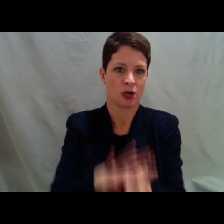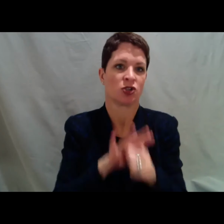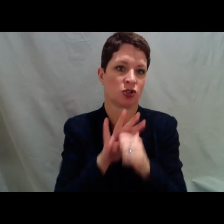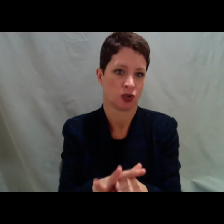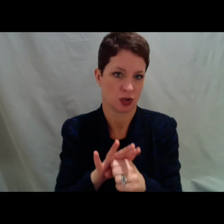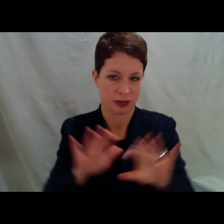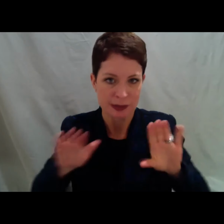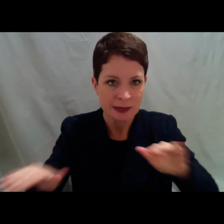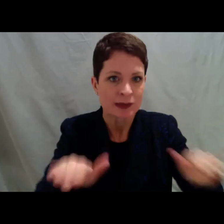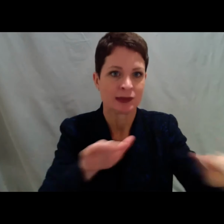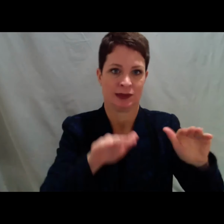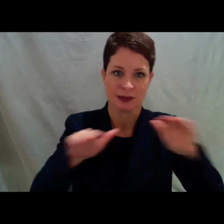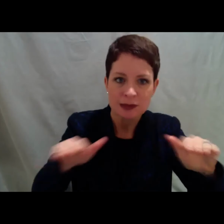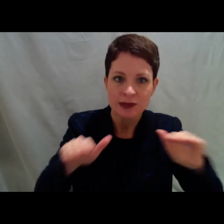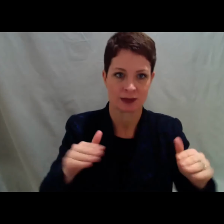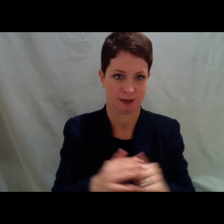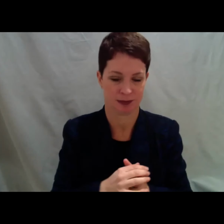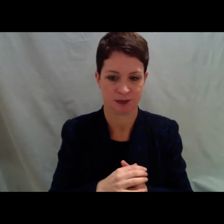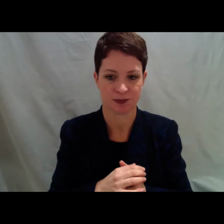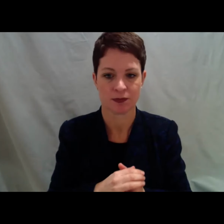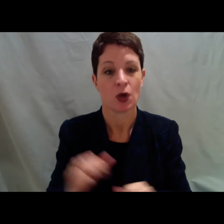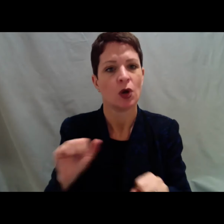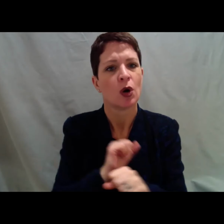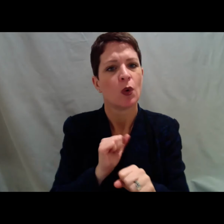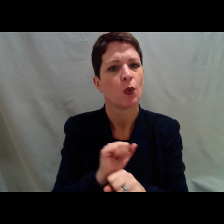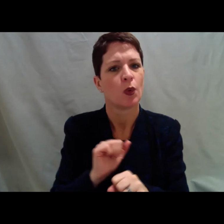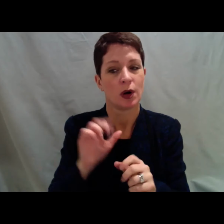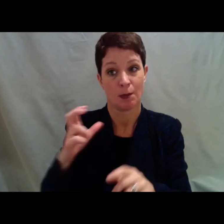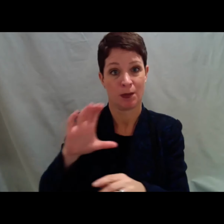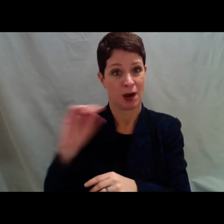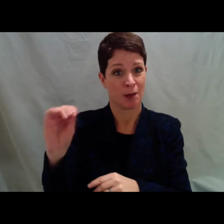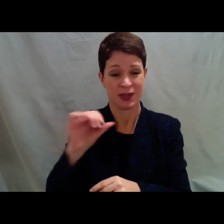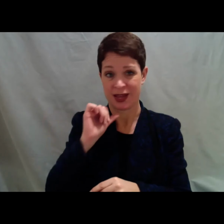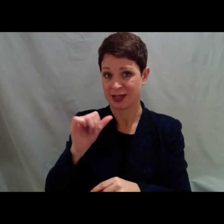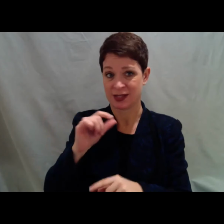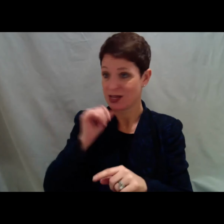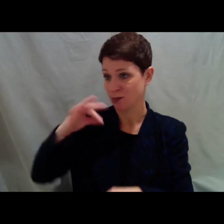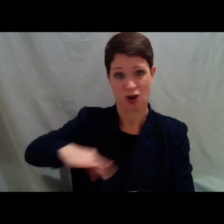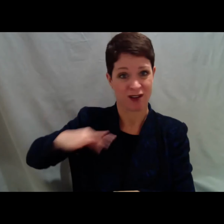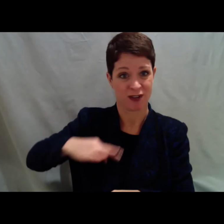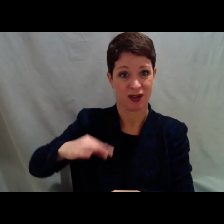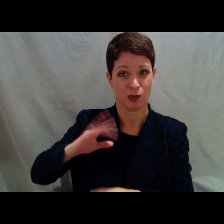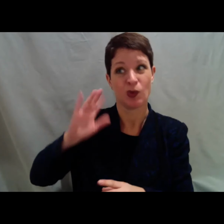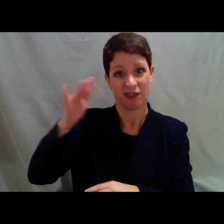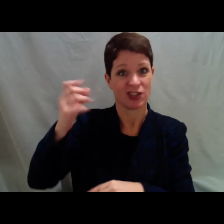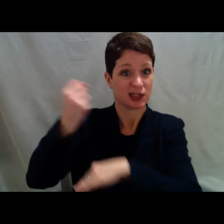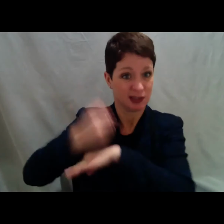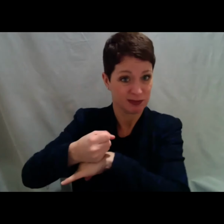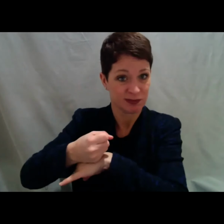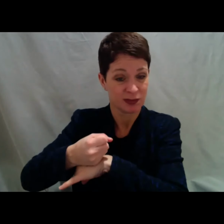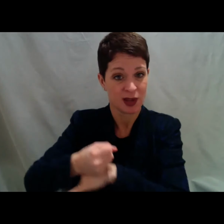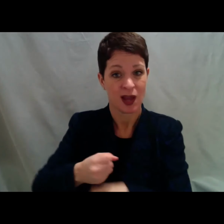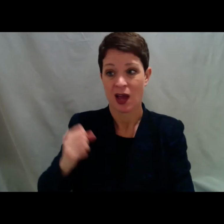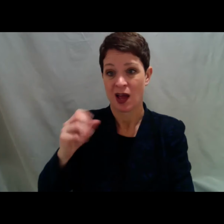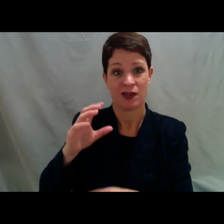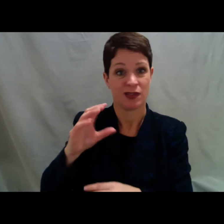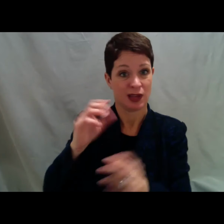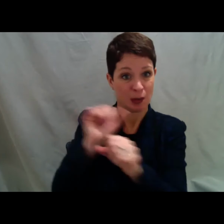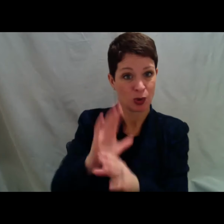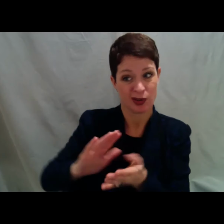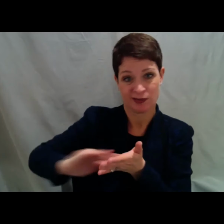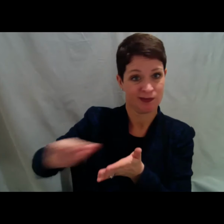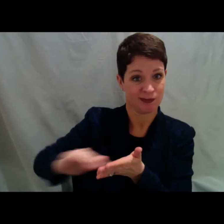So a workplace that doesn't profit won't stay in business for very long, and its employees won't keep their jobs. So this